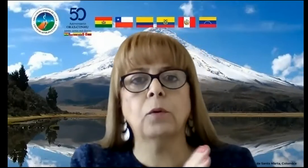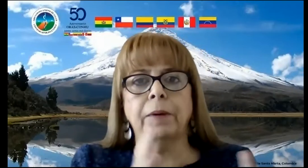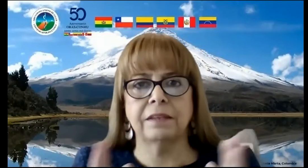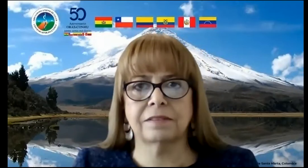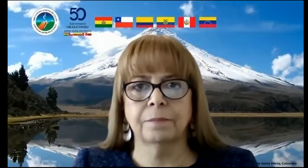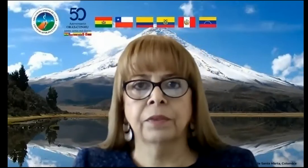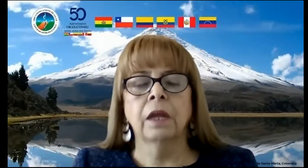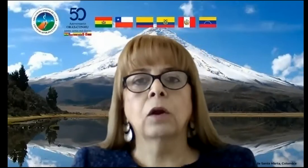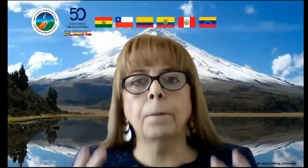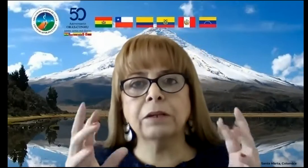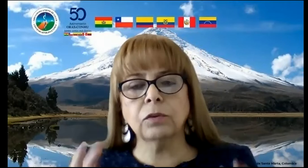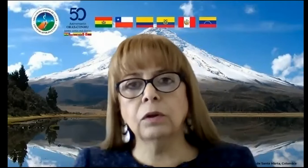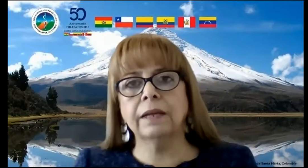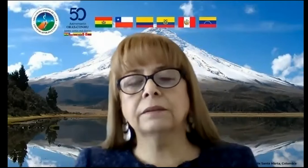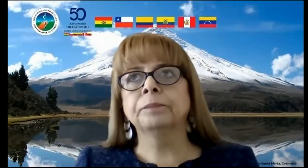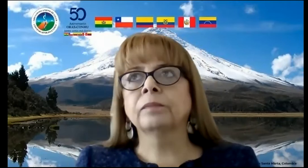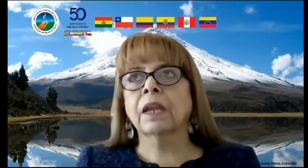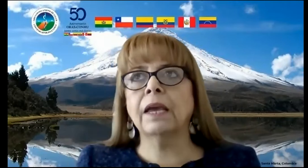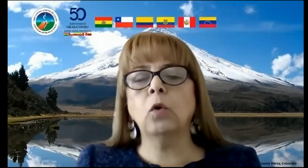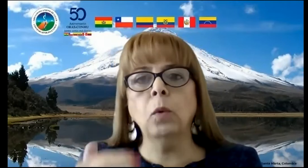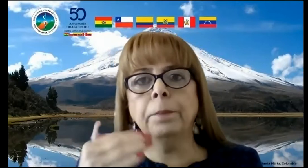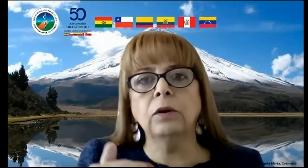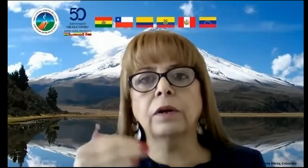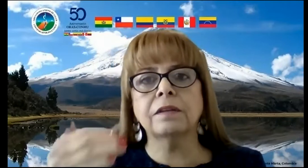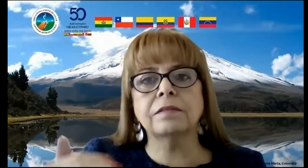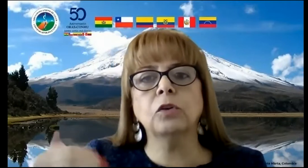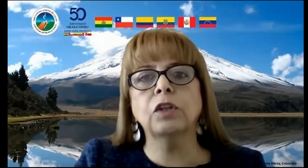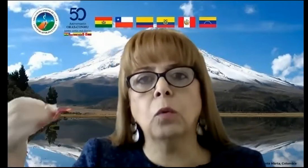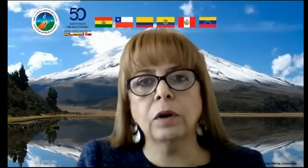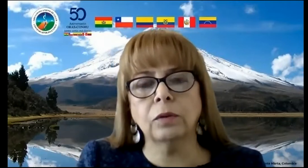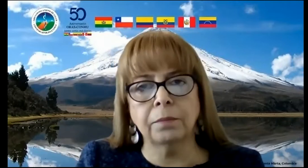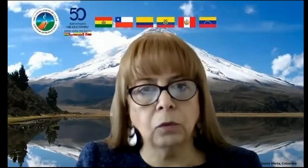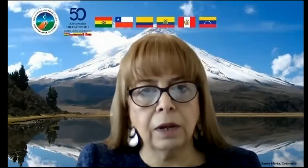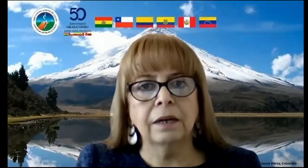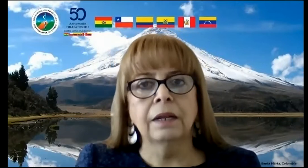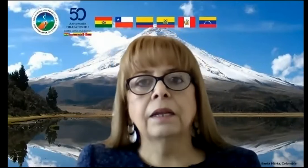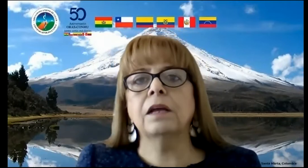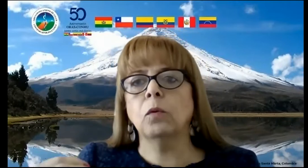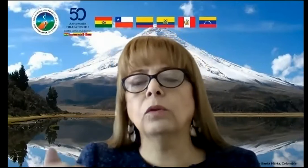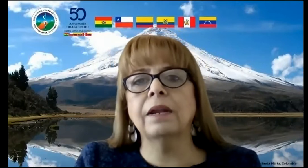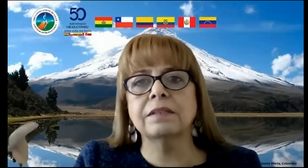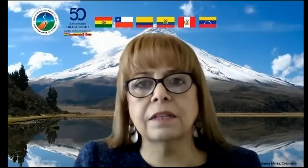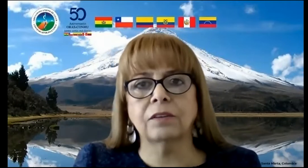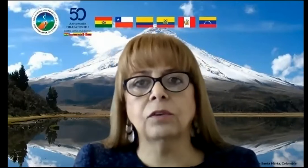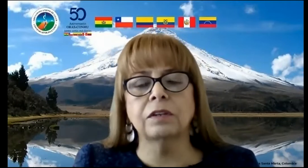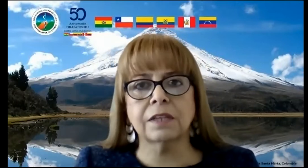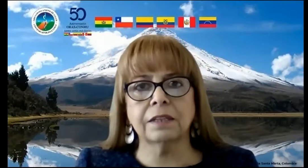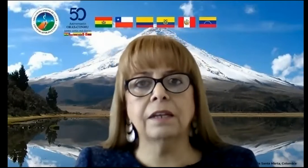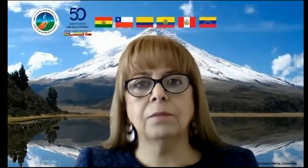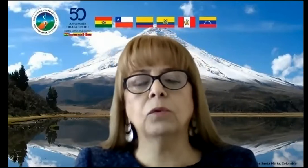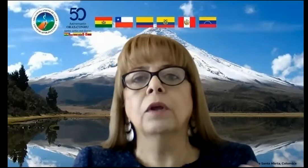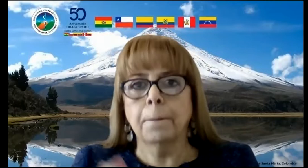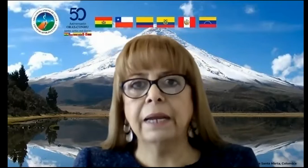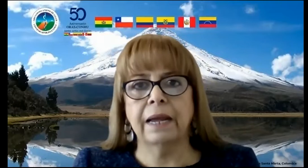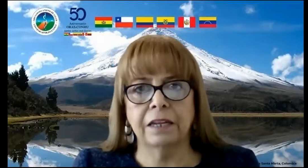time, we are developing a workshop or training seminar per country with people that meet the requirements in accordance with